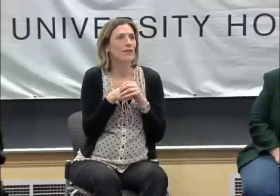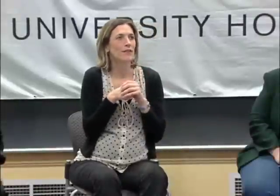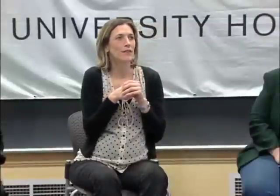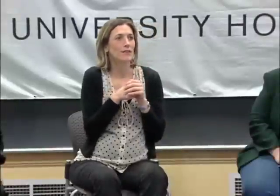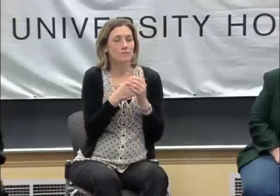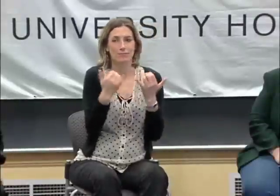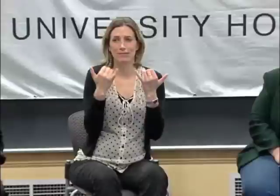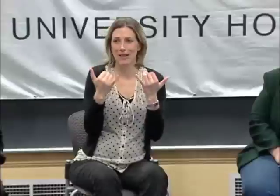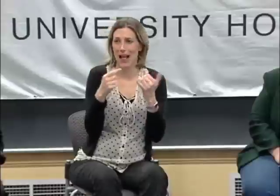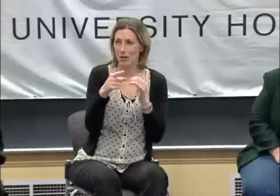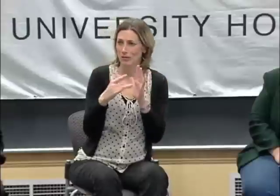school.